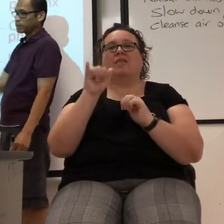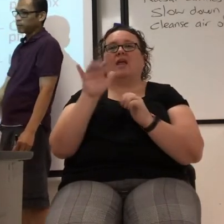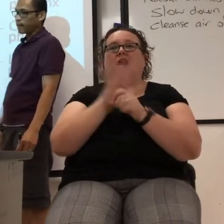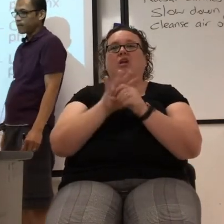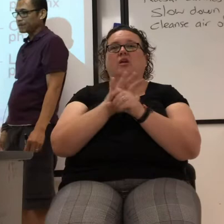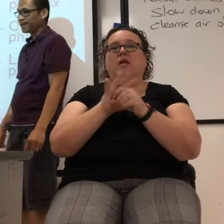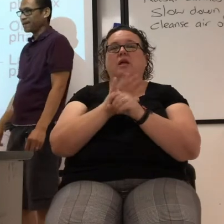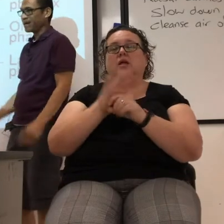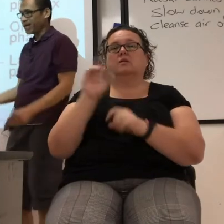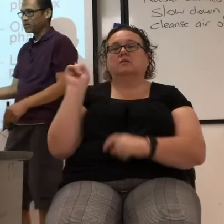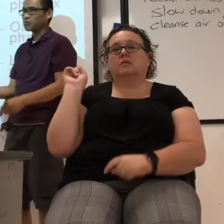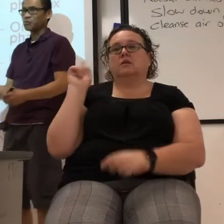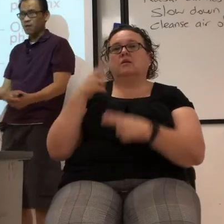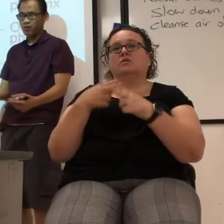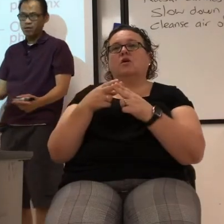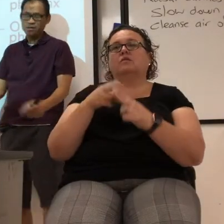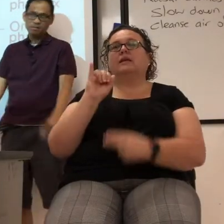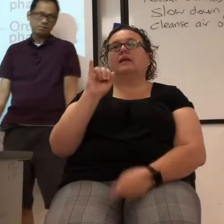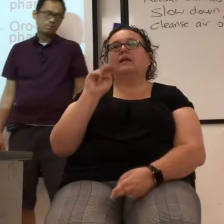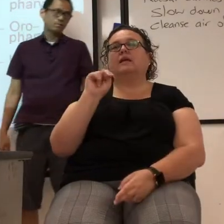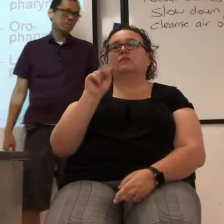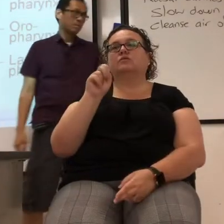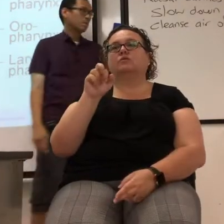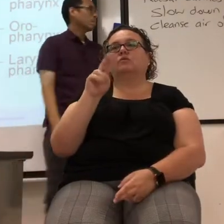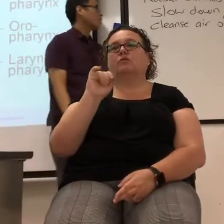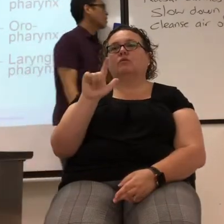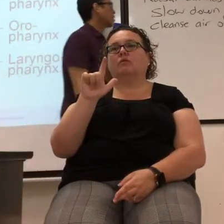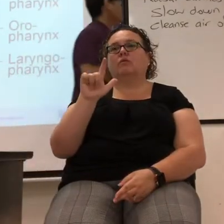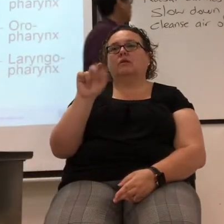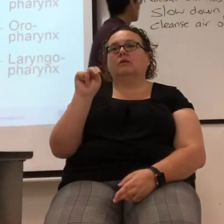here is known as the internal nares.